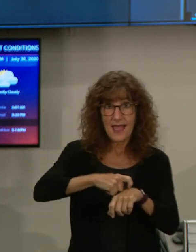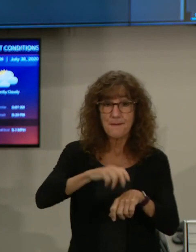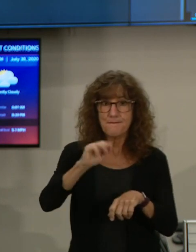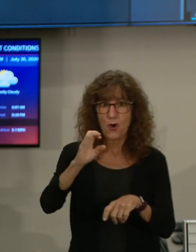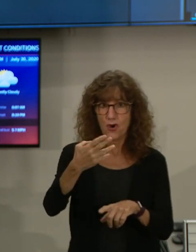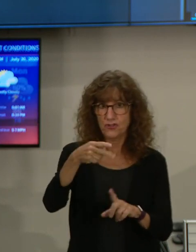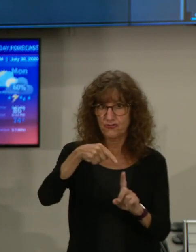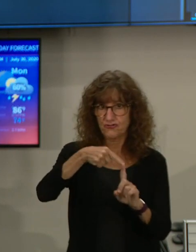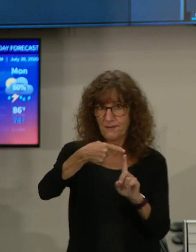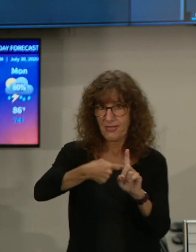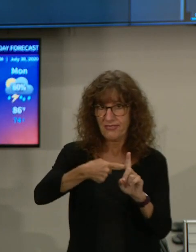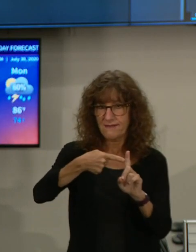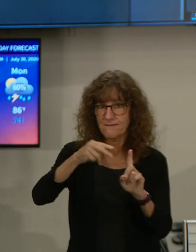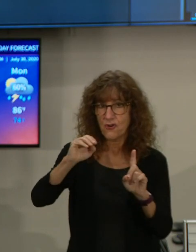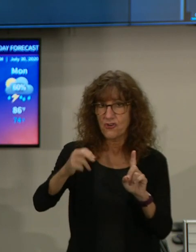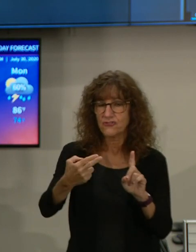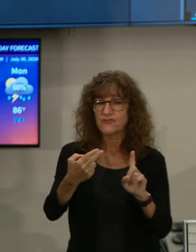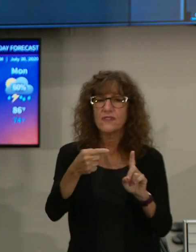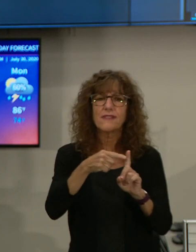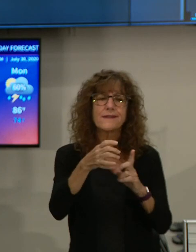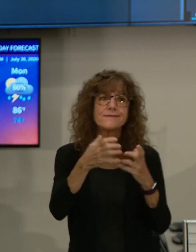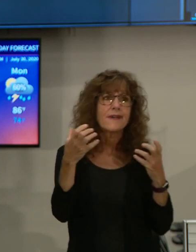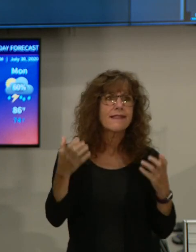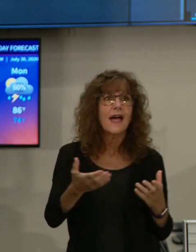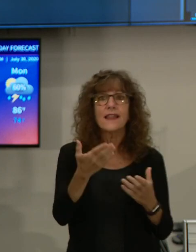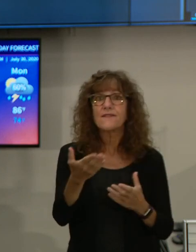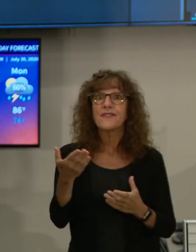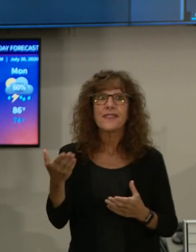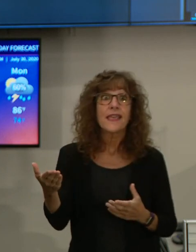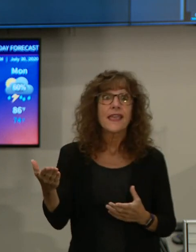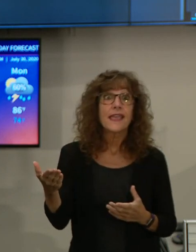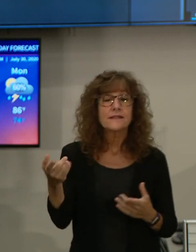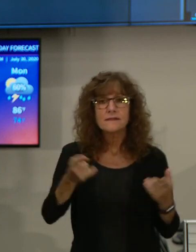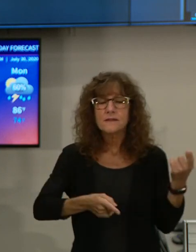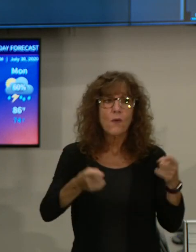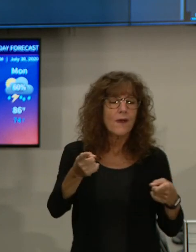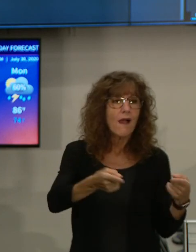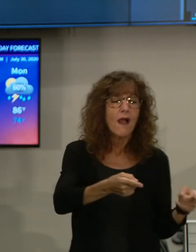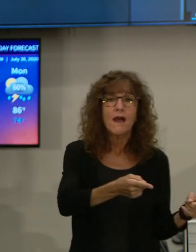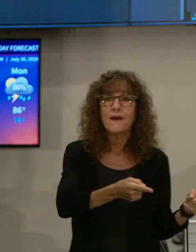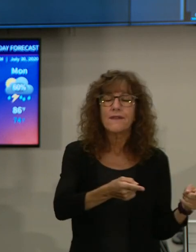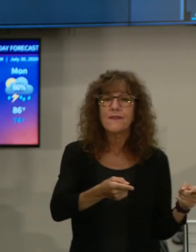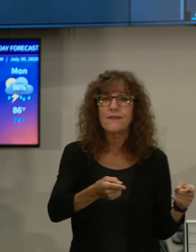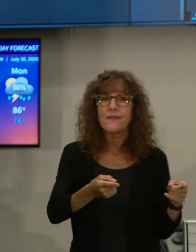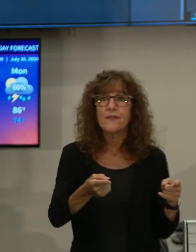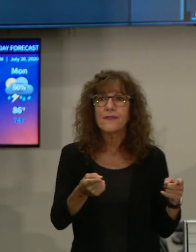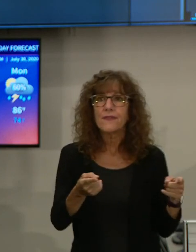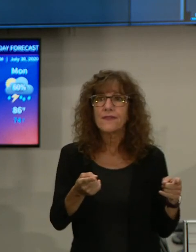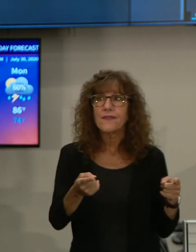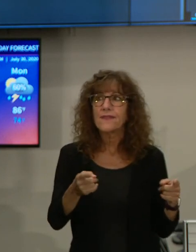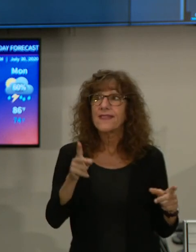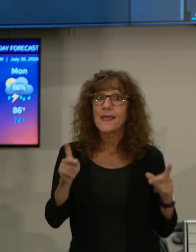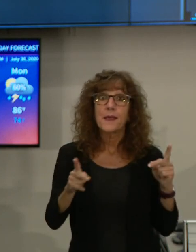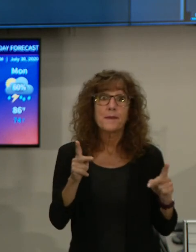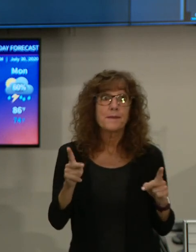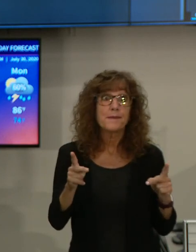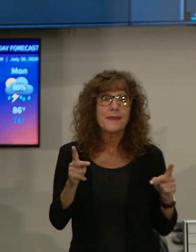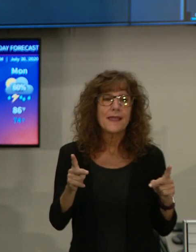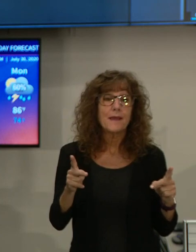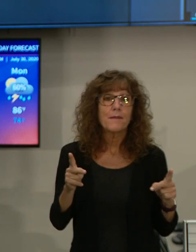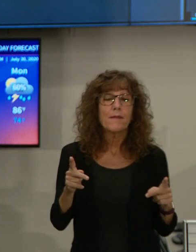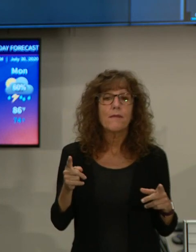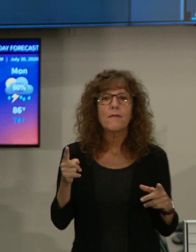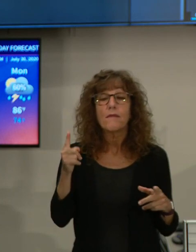March. So there was a lot of things that were going on that people may have thought that